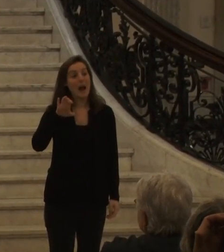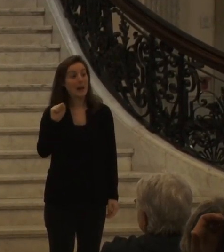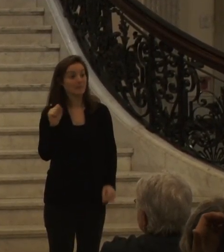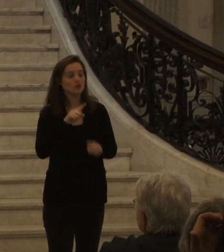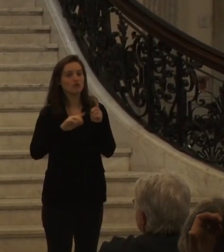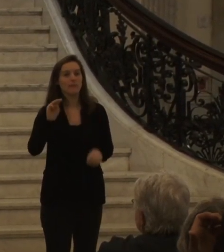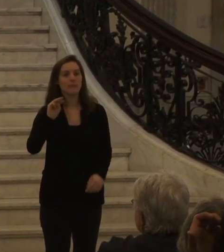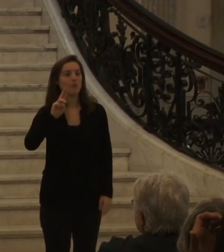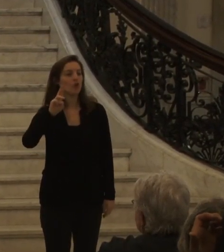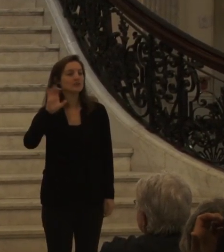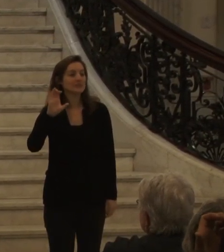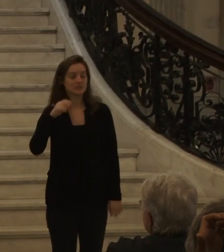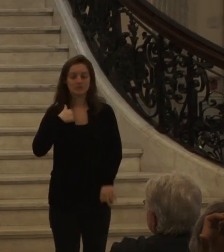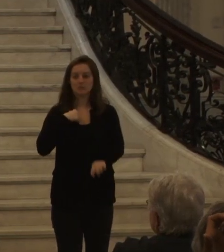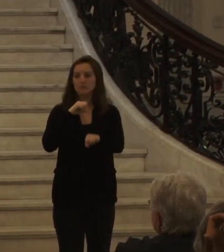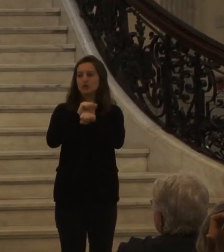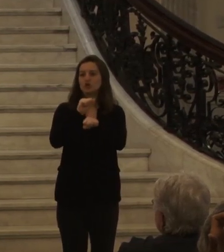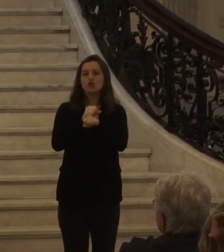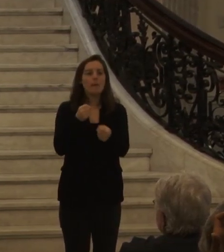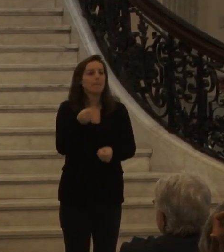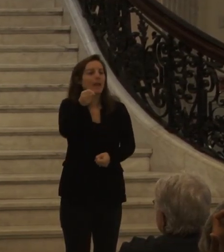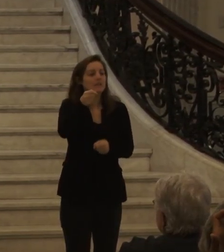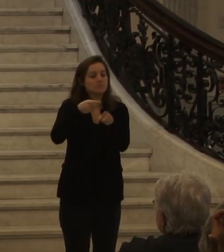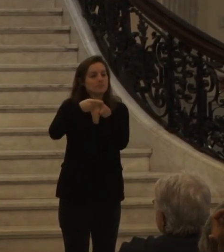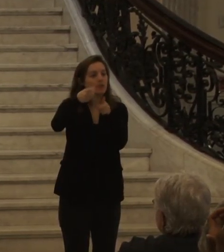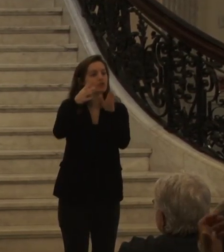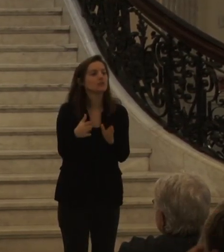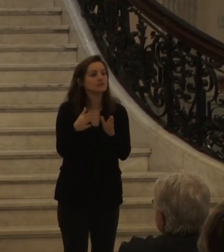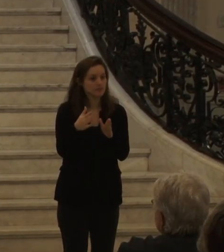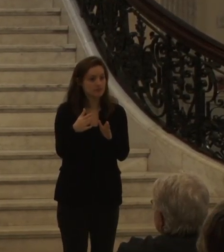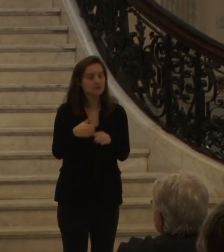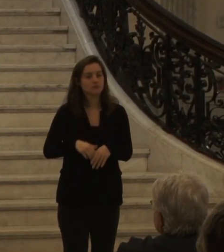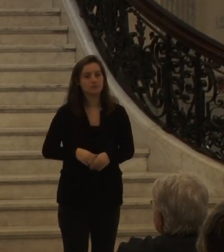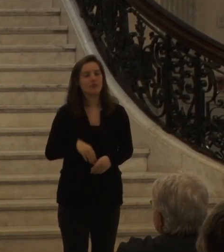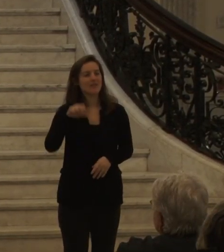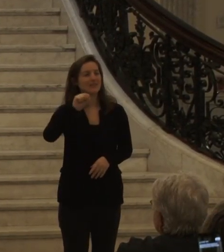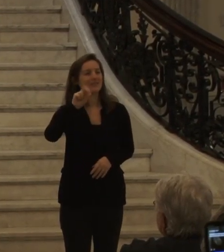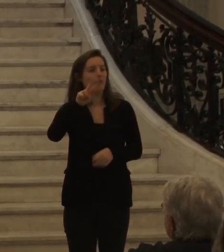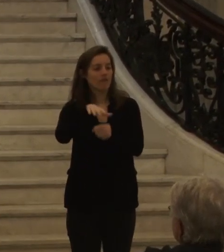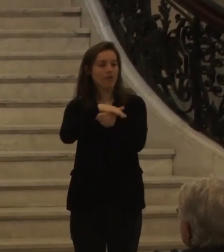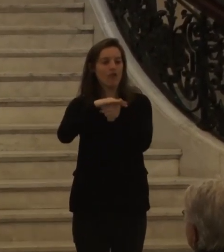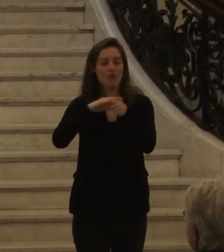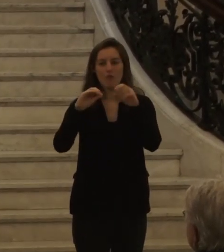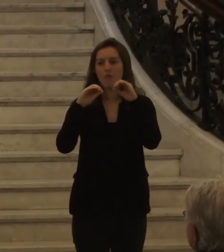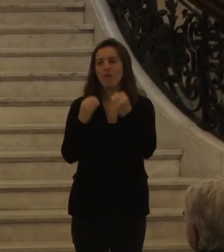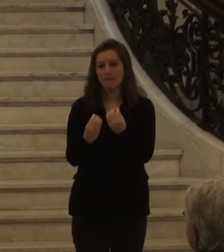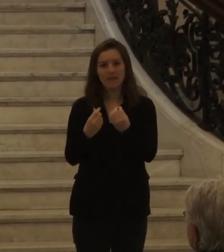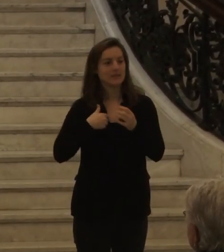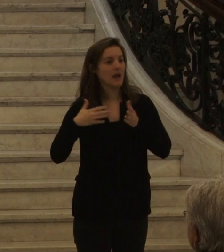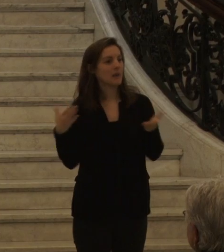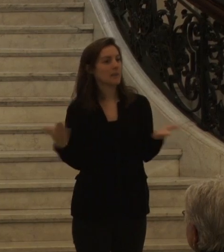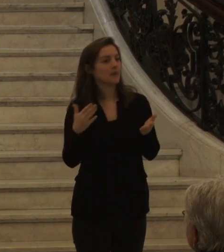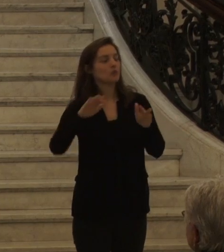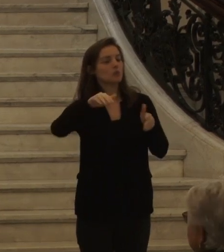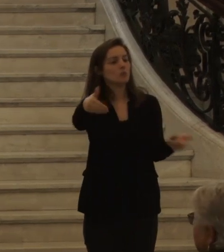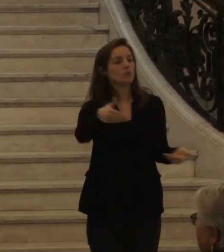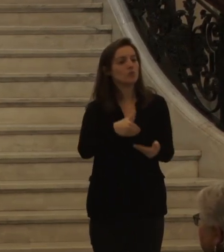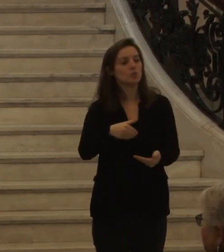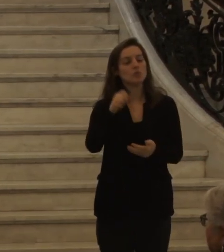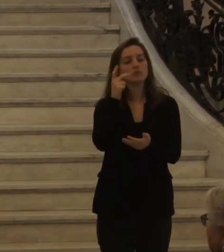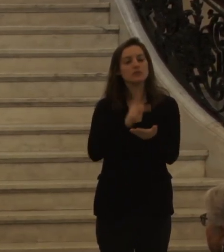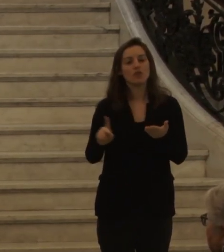an job placement specialist at our agency in the Somerville area office. And I'm here today to introduce Secretary Mary